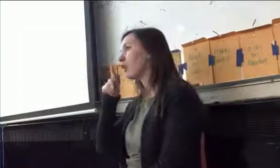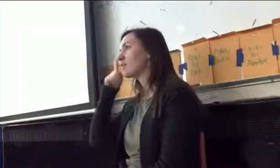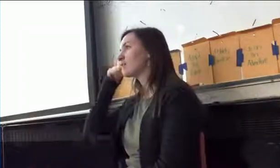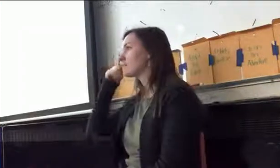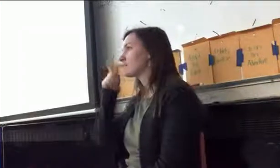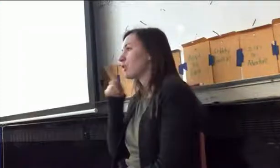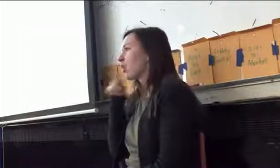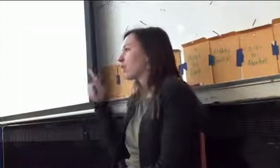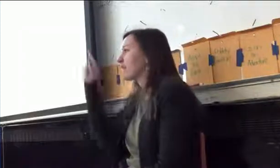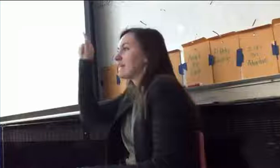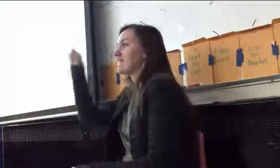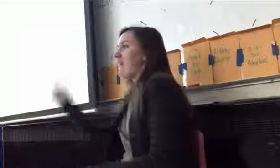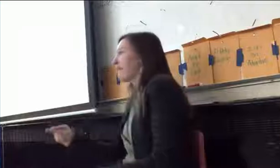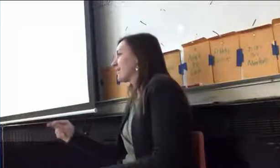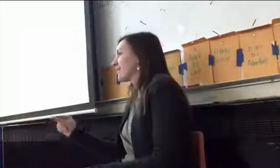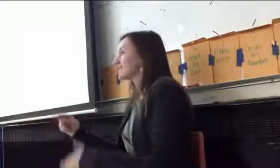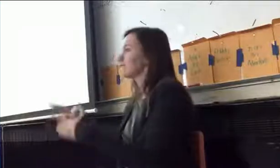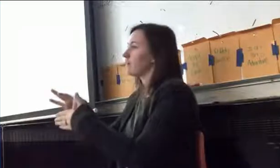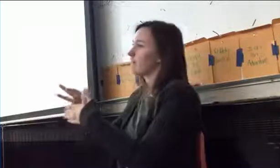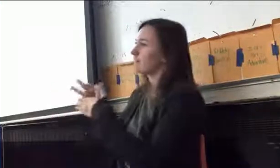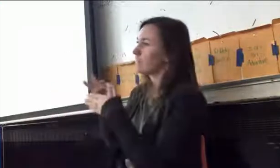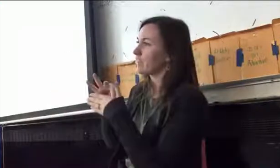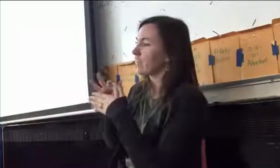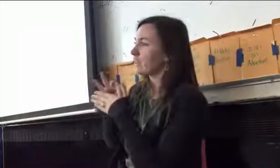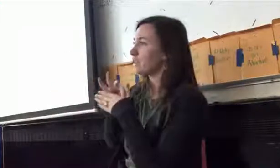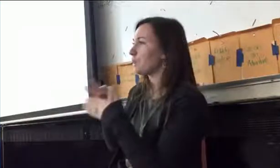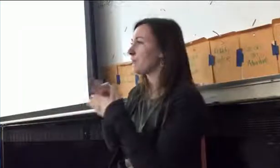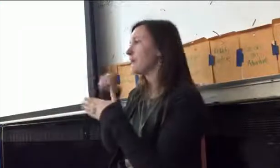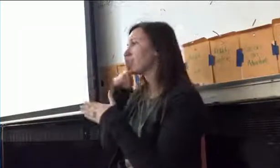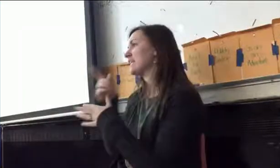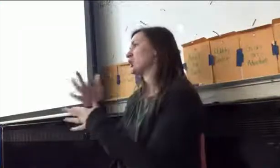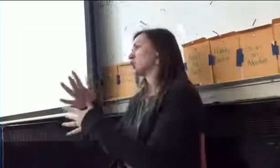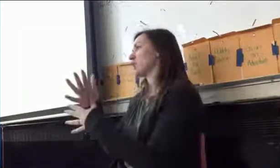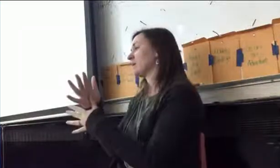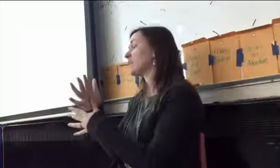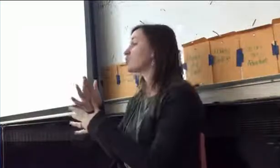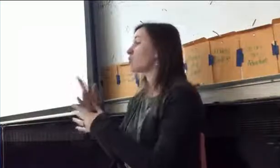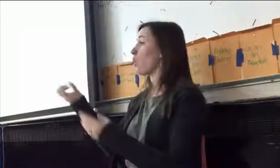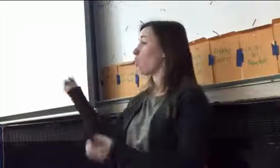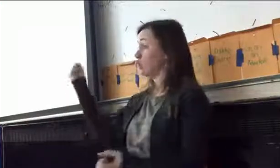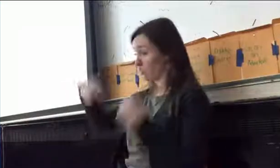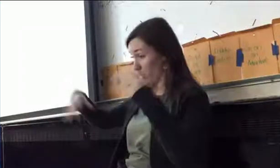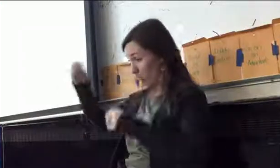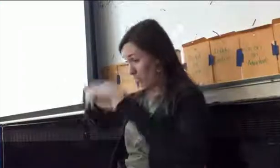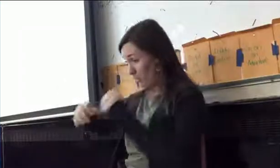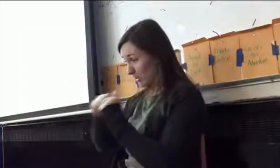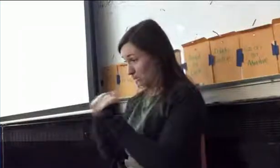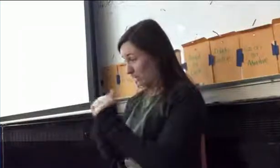be, as it comes together, it creates this giant melting pot